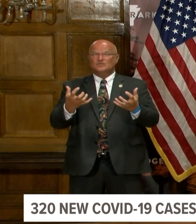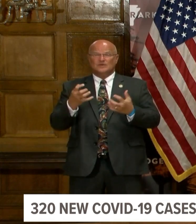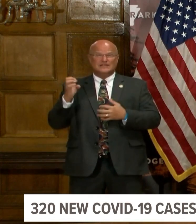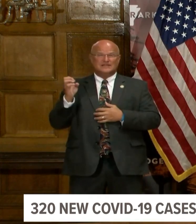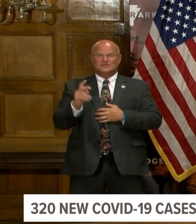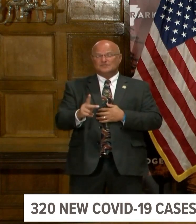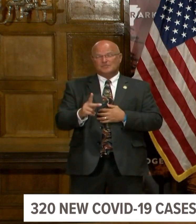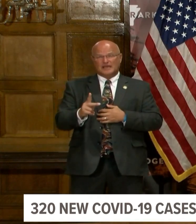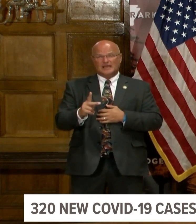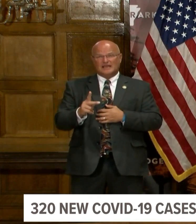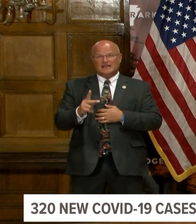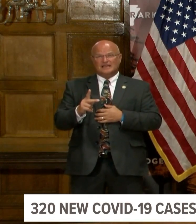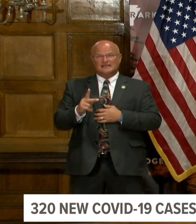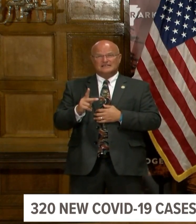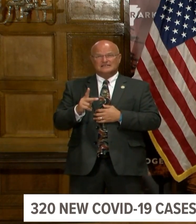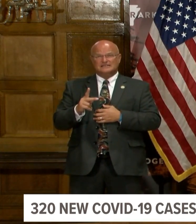to